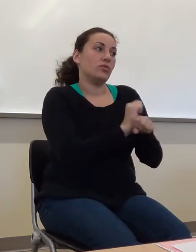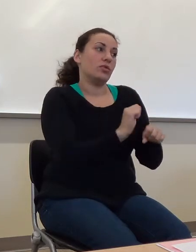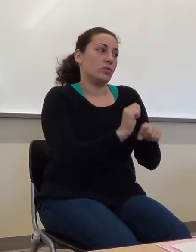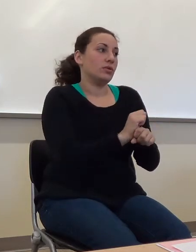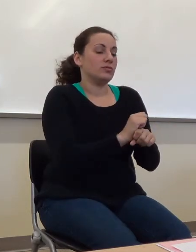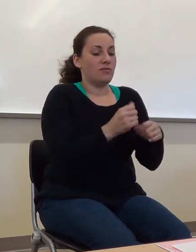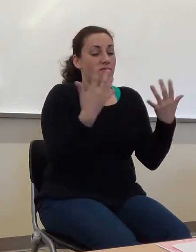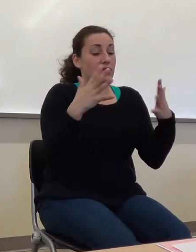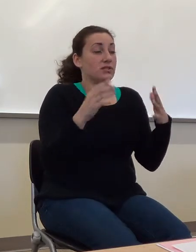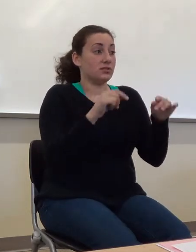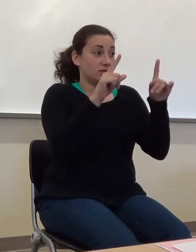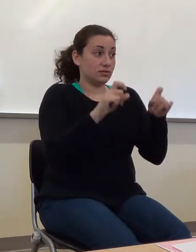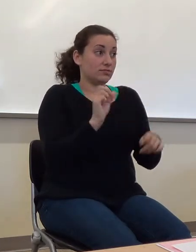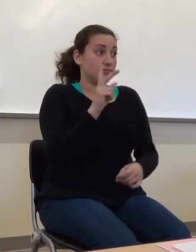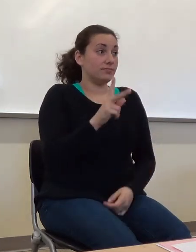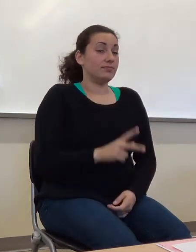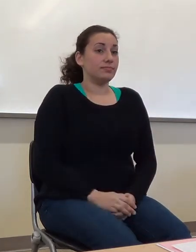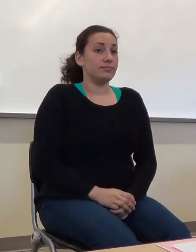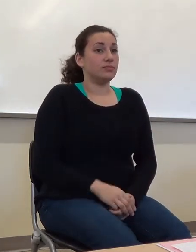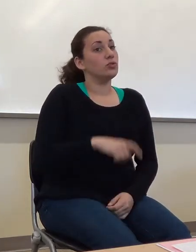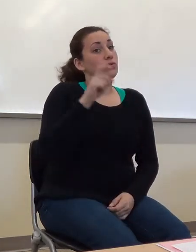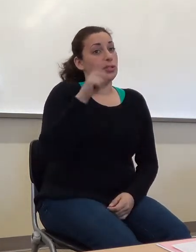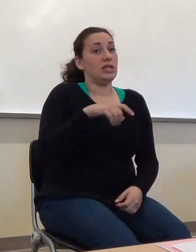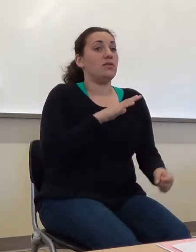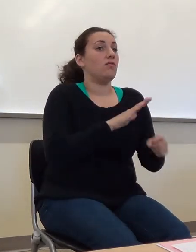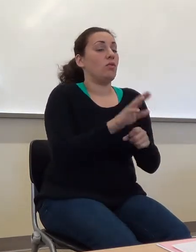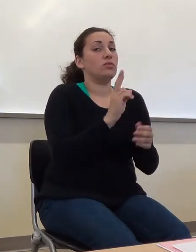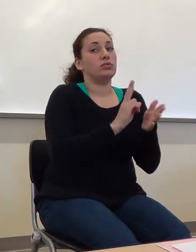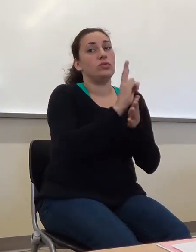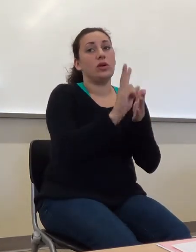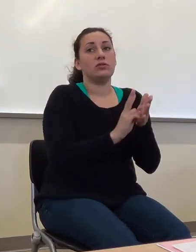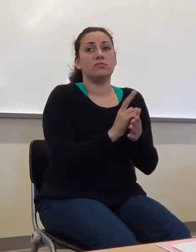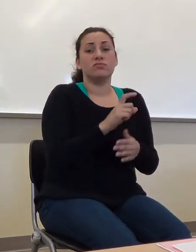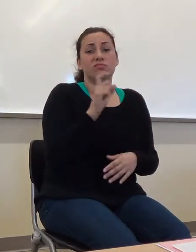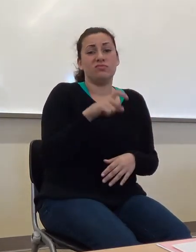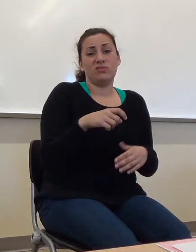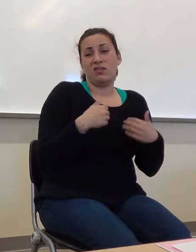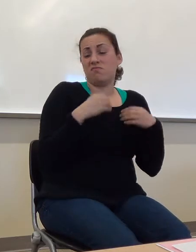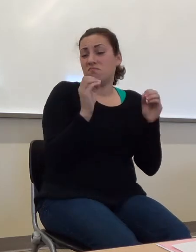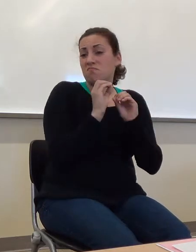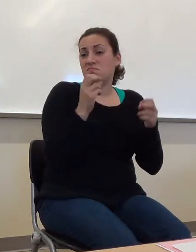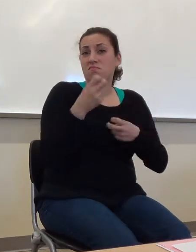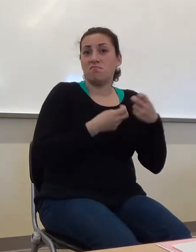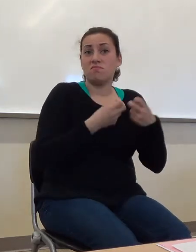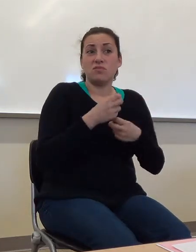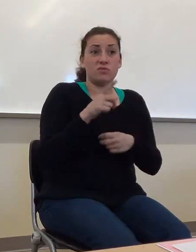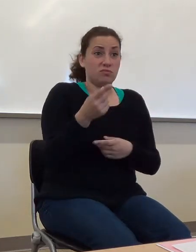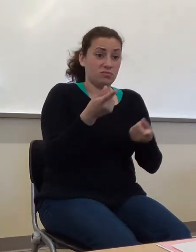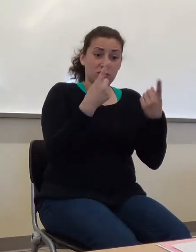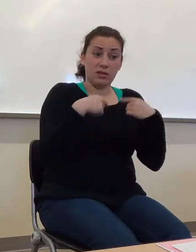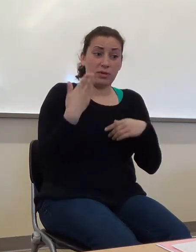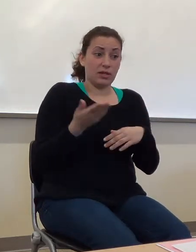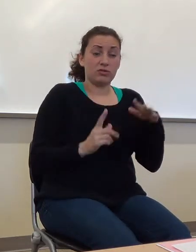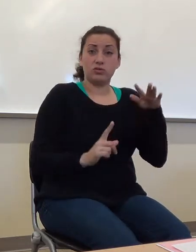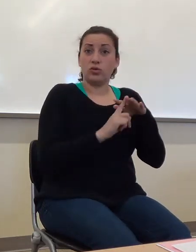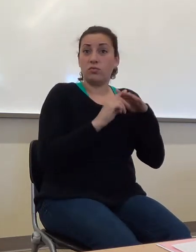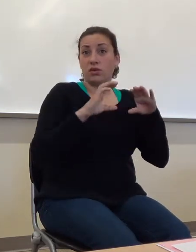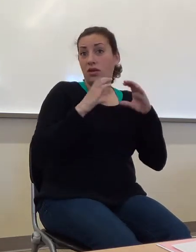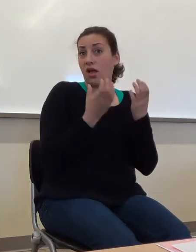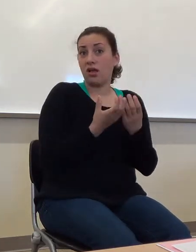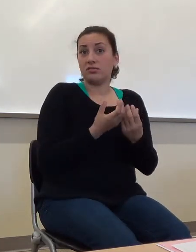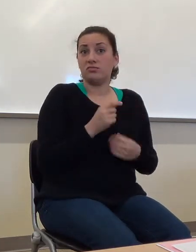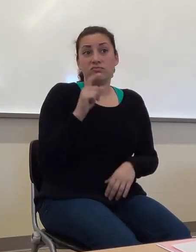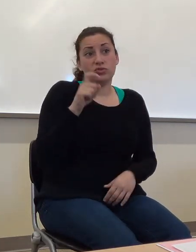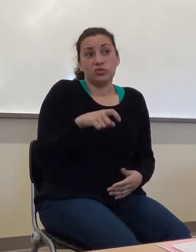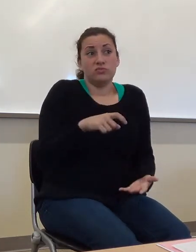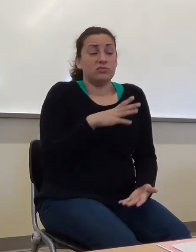hours, okay? There shouldn't be any problem. If you have been doing what you should have been doing up until now,